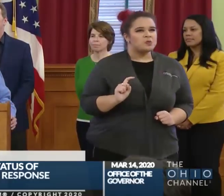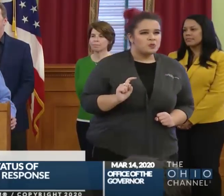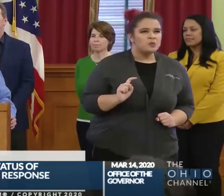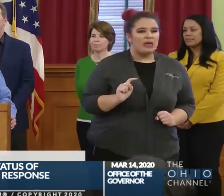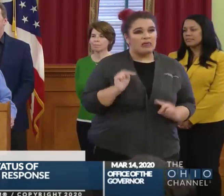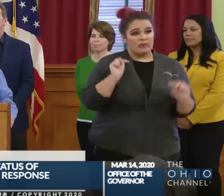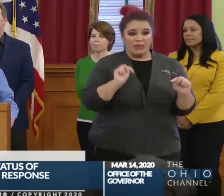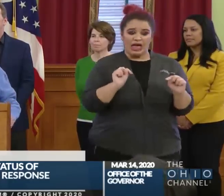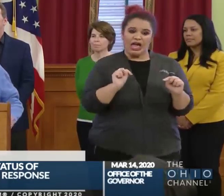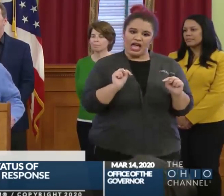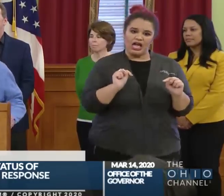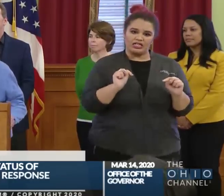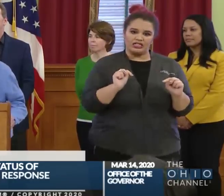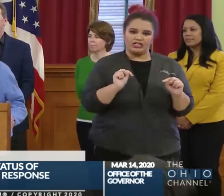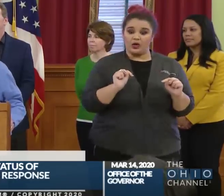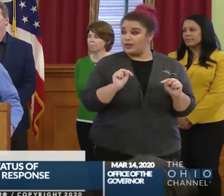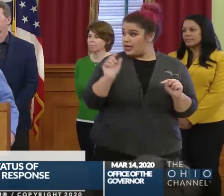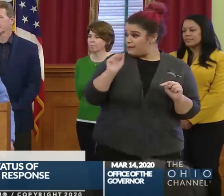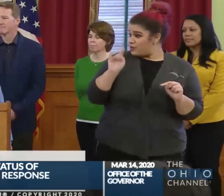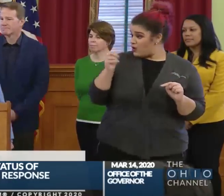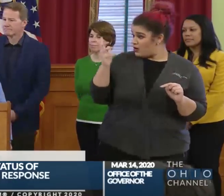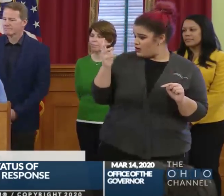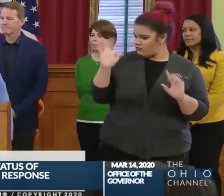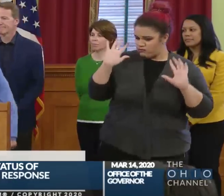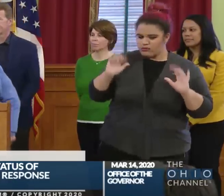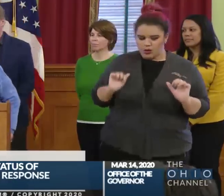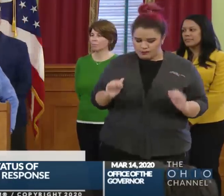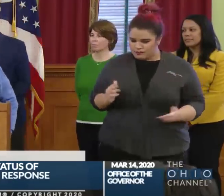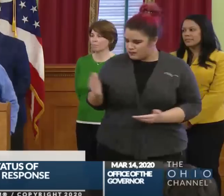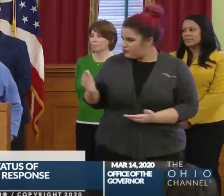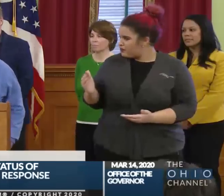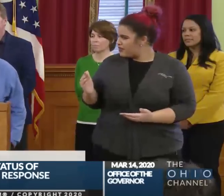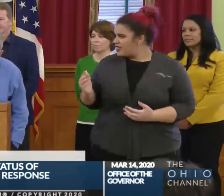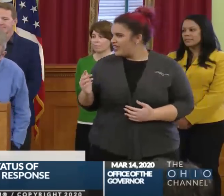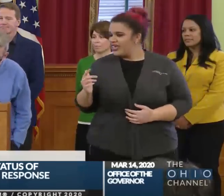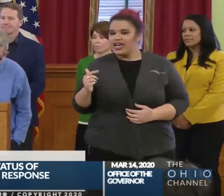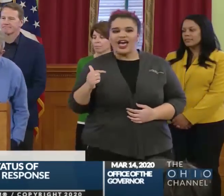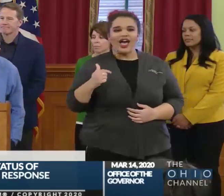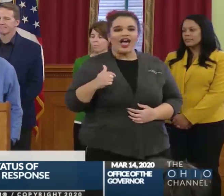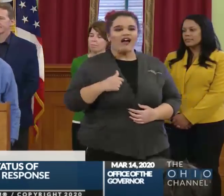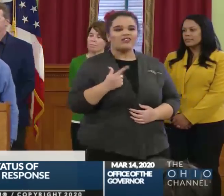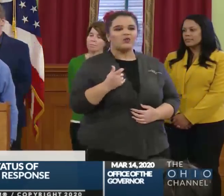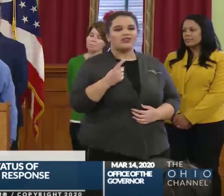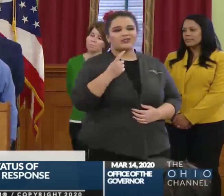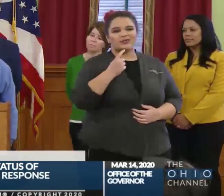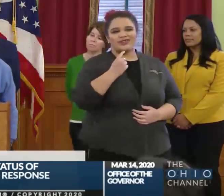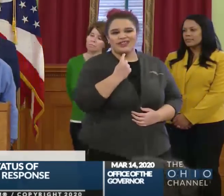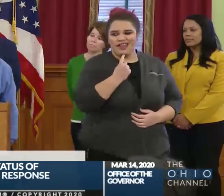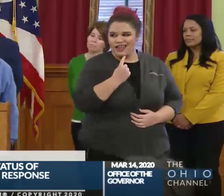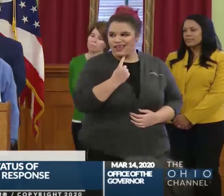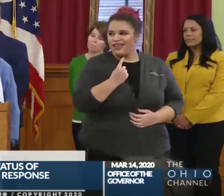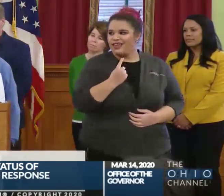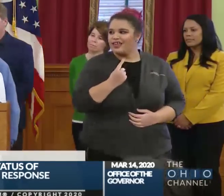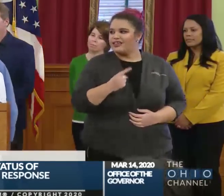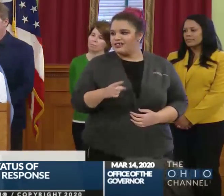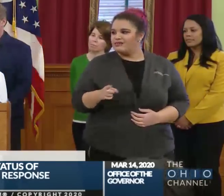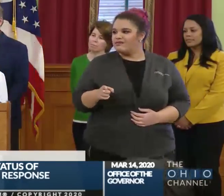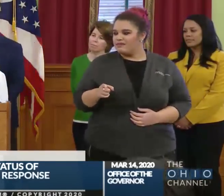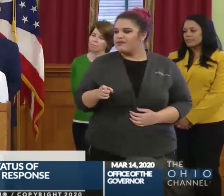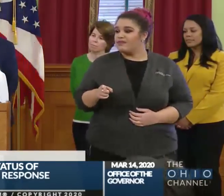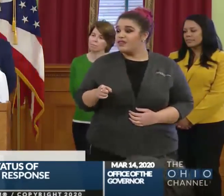That's very, very important. Amy, you got something on that? I was just going to add that, that is exactly the questions